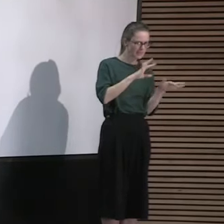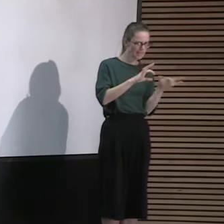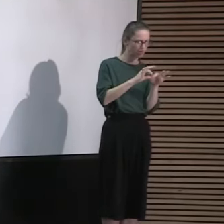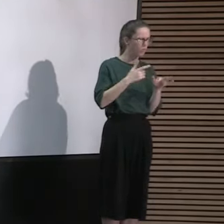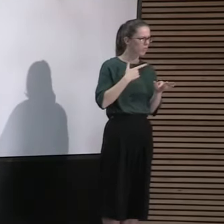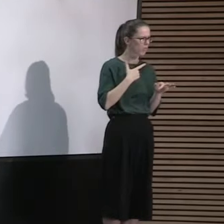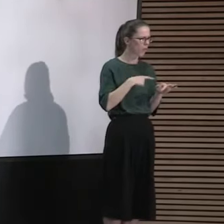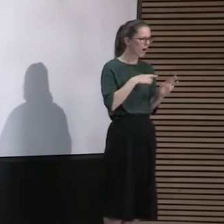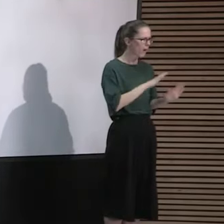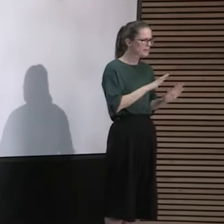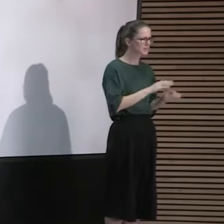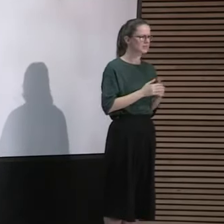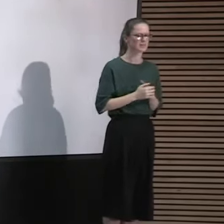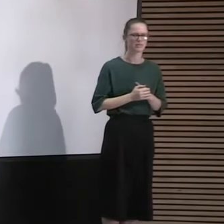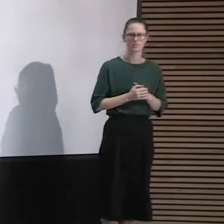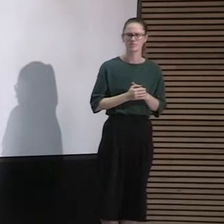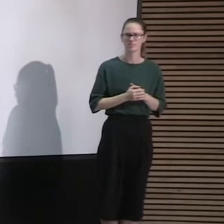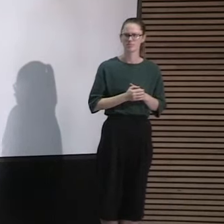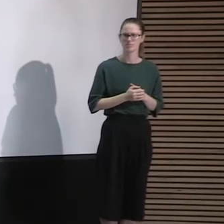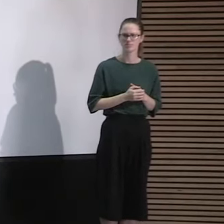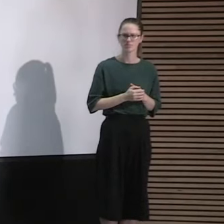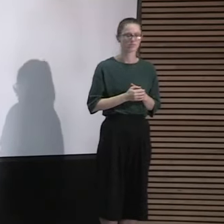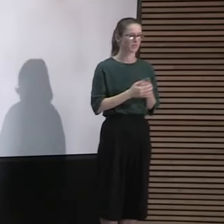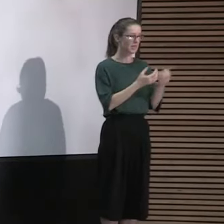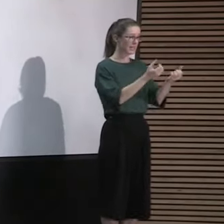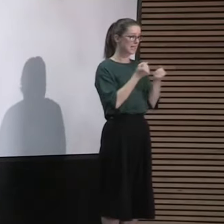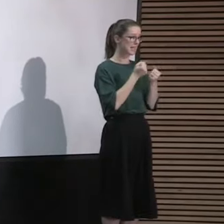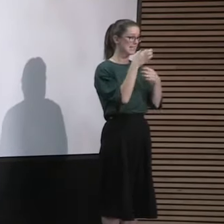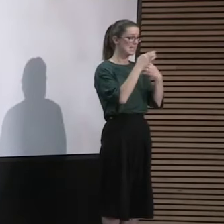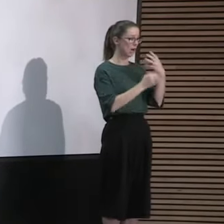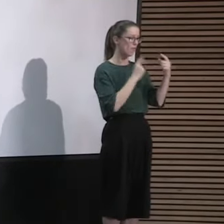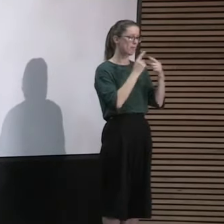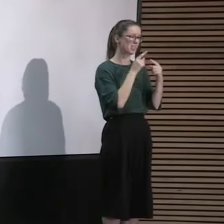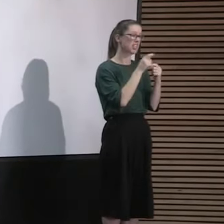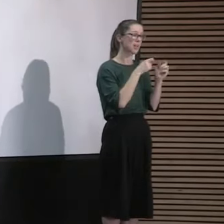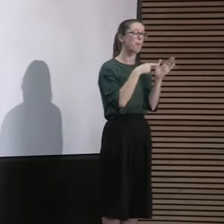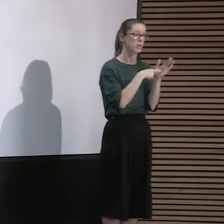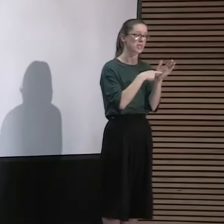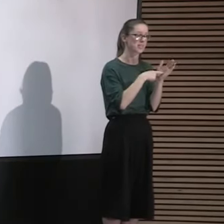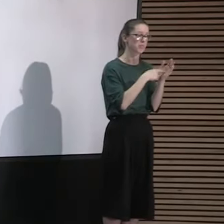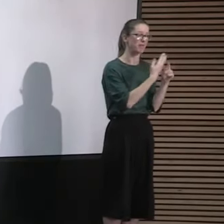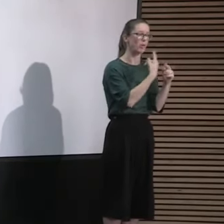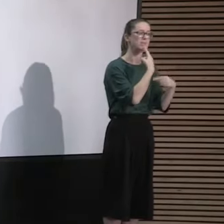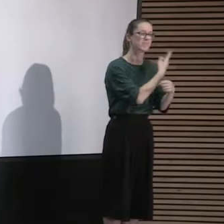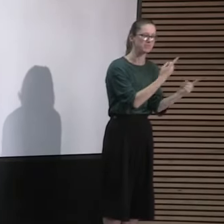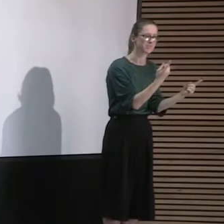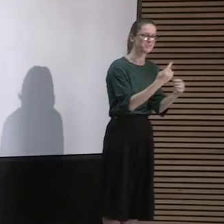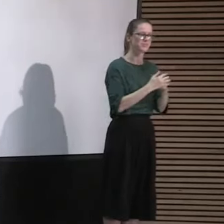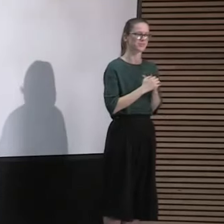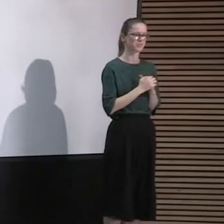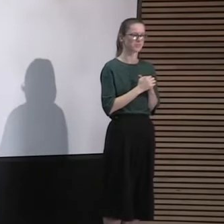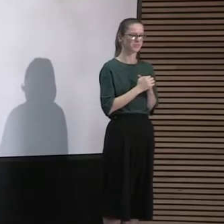why wait? Well, I think what we've seen is actually getting the detail is actually quite important in the process of follow-up. So the genomic